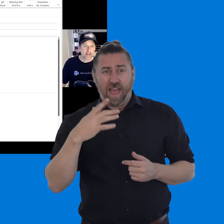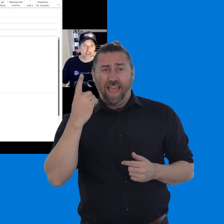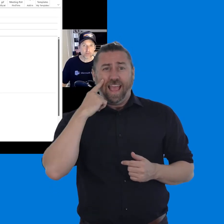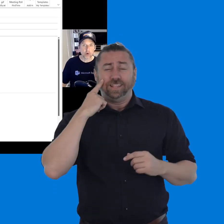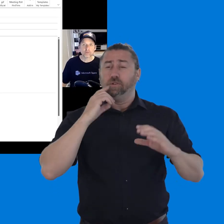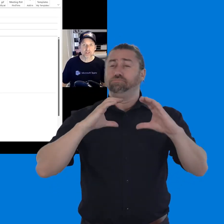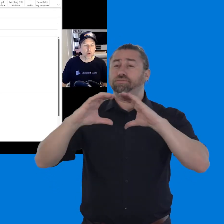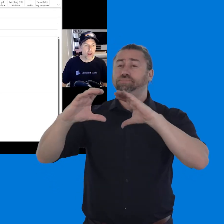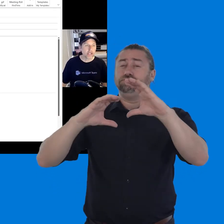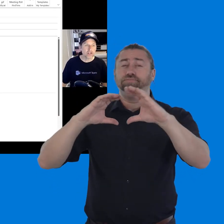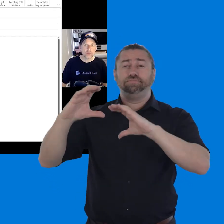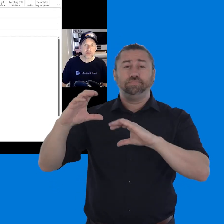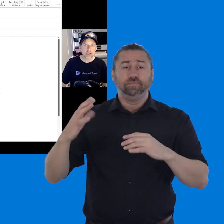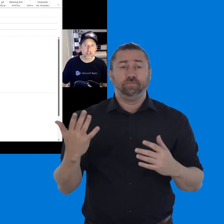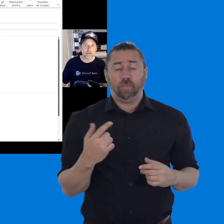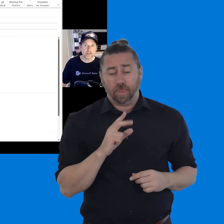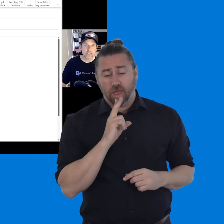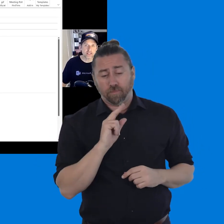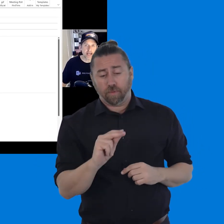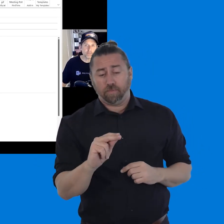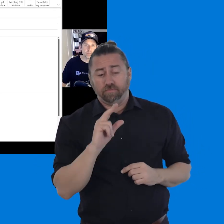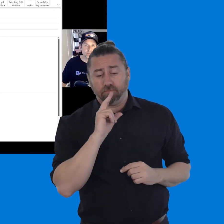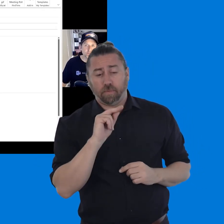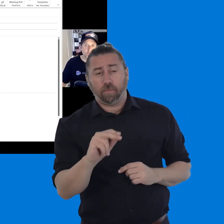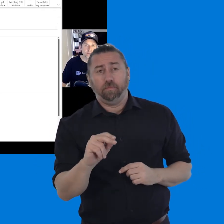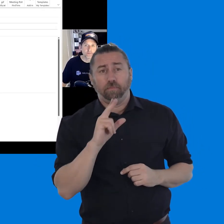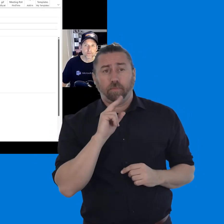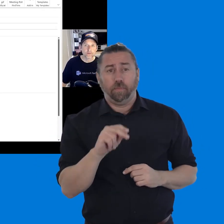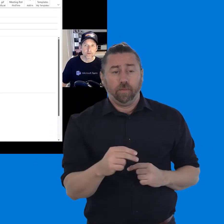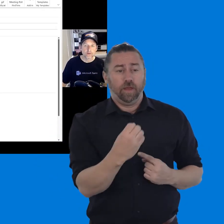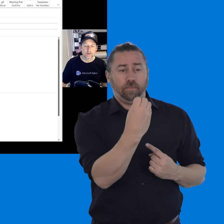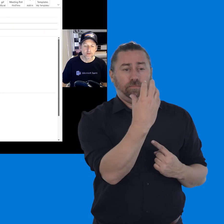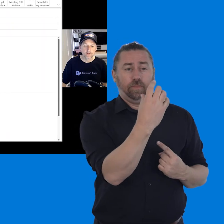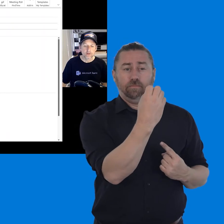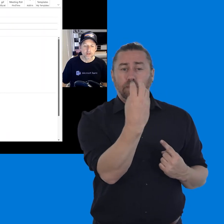need that support. So what I can do is I can use dictate.